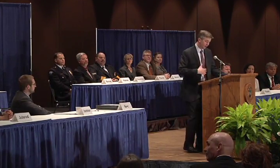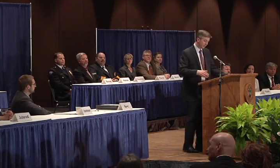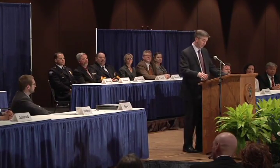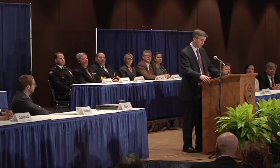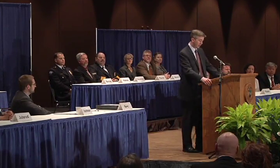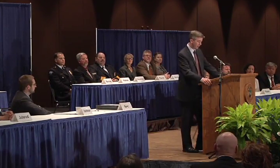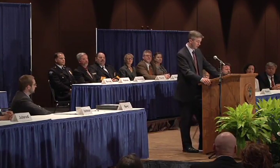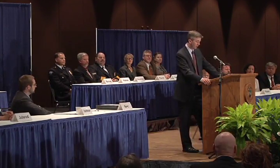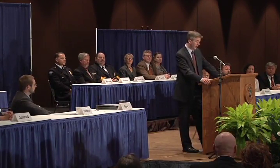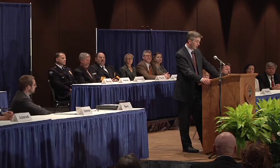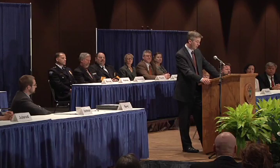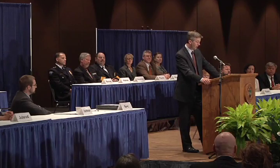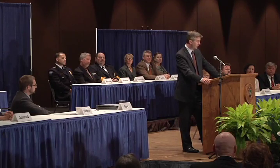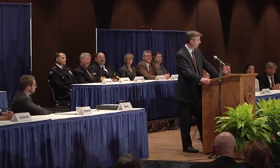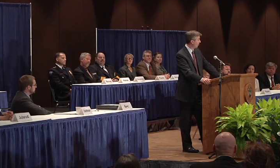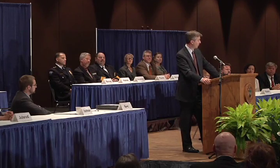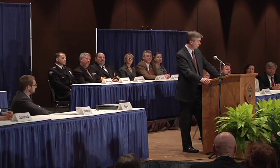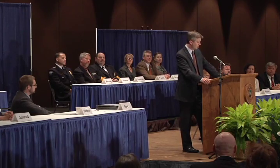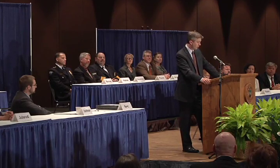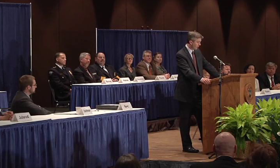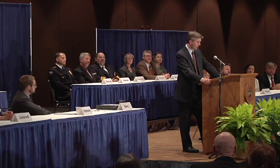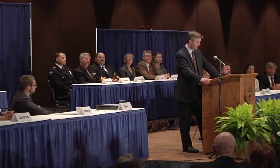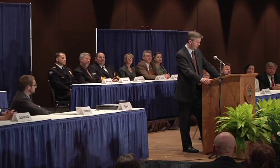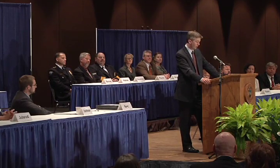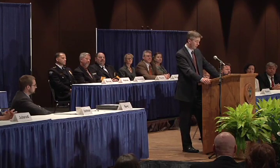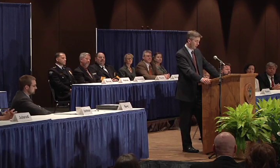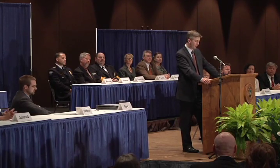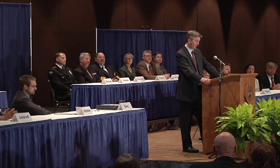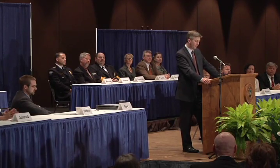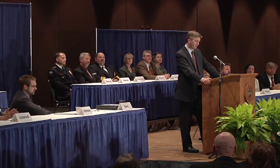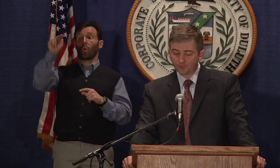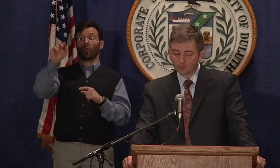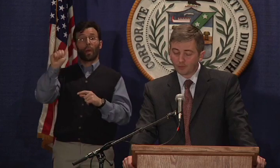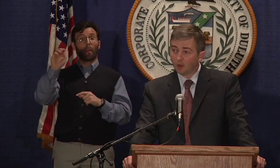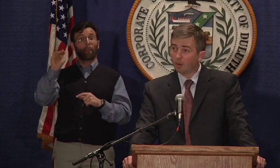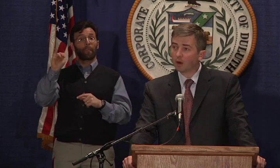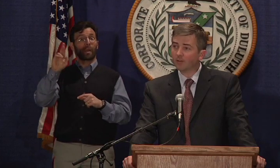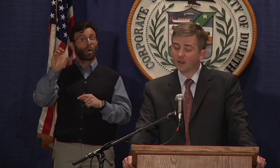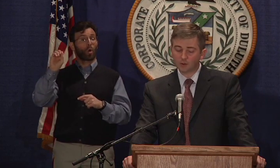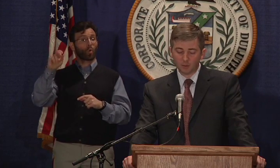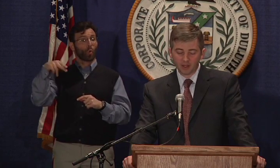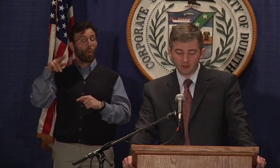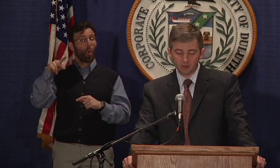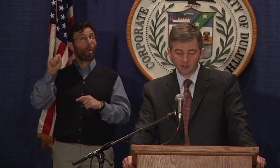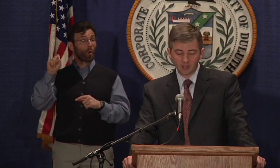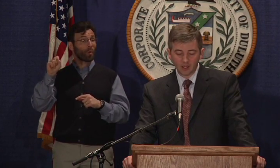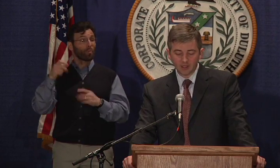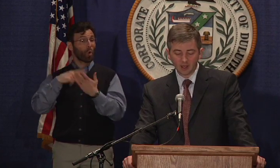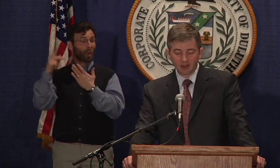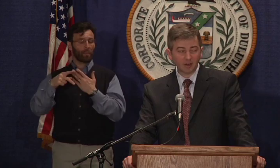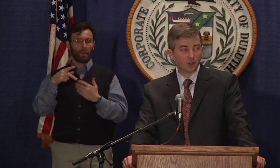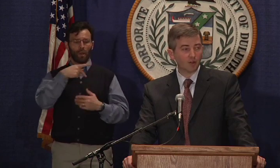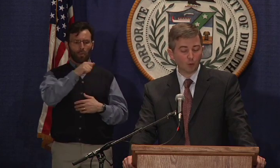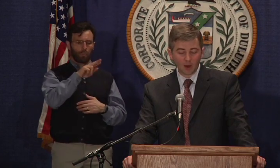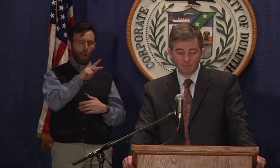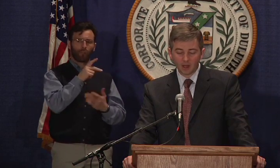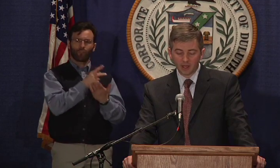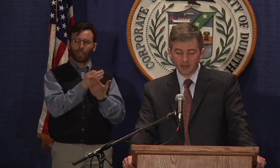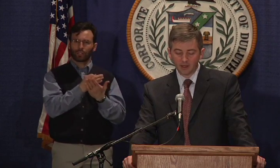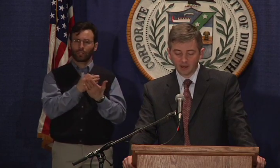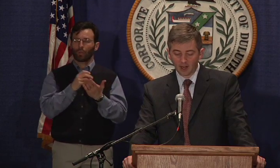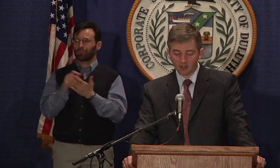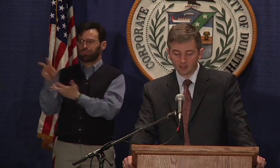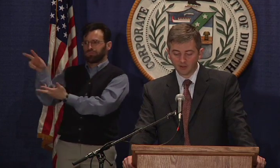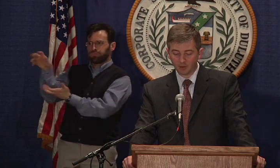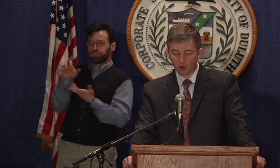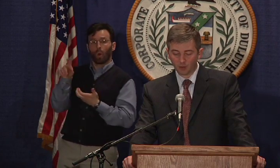We're also excited to announce a brand new partnership with the True North AmeriCorps program. Park funds will be used to leverage over $1